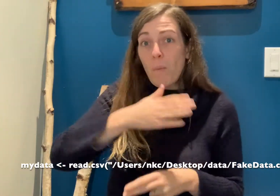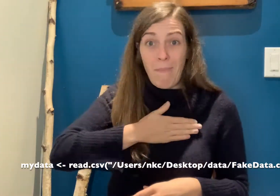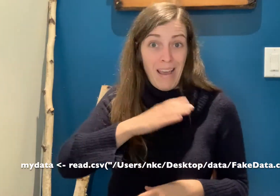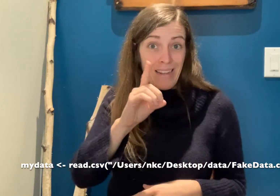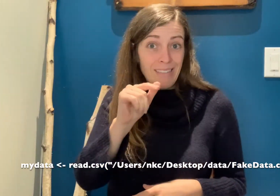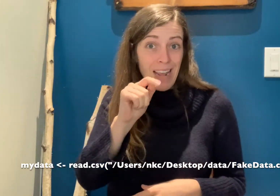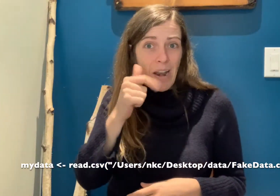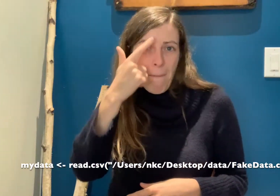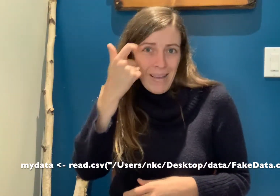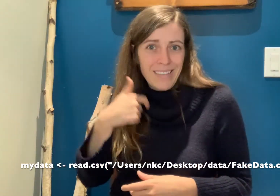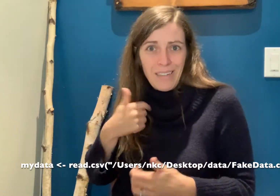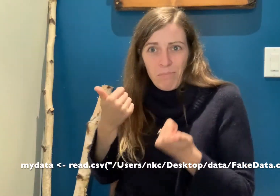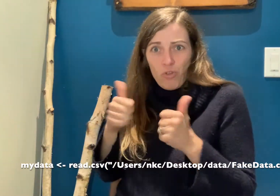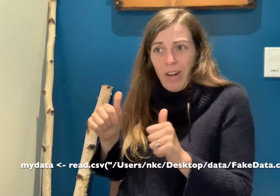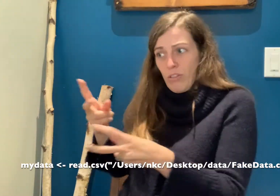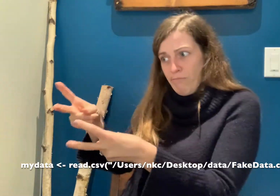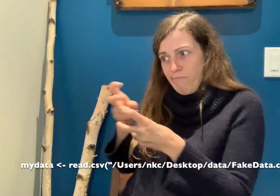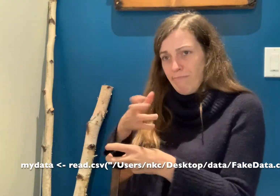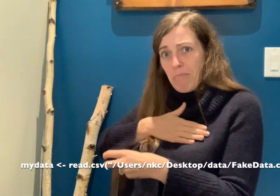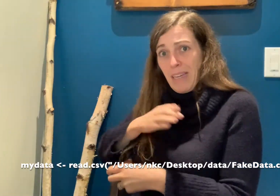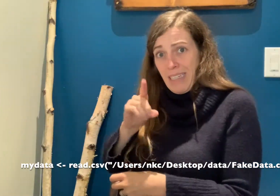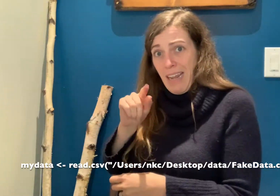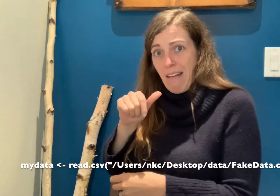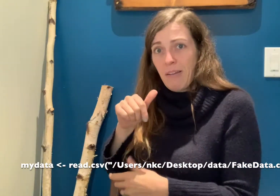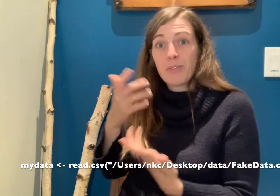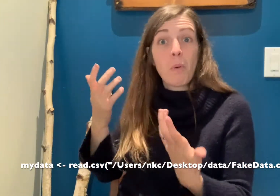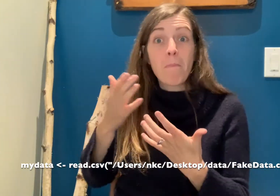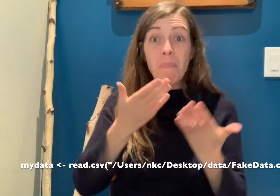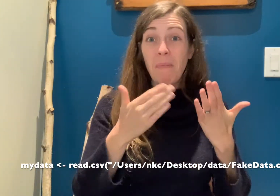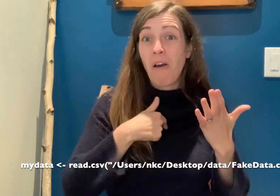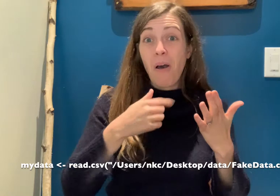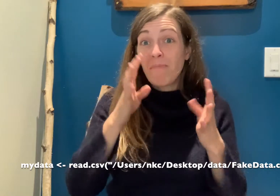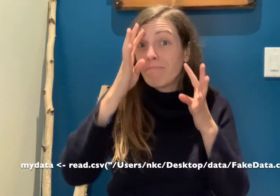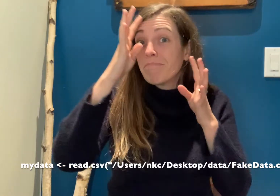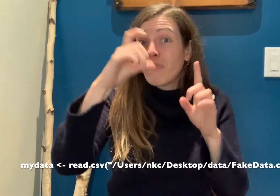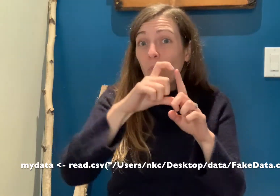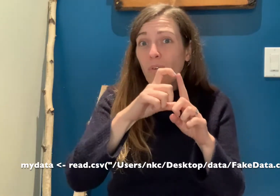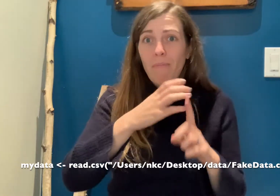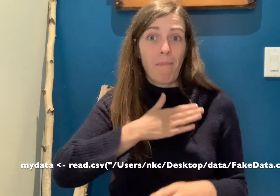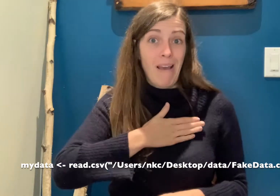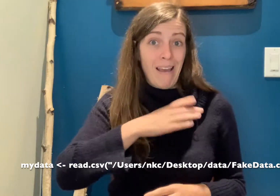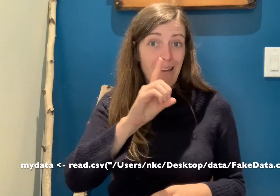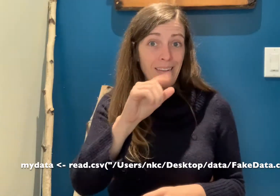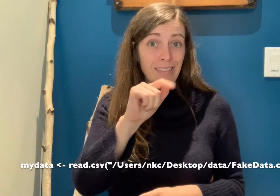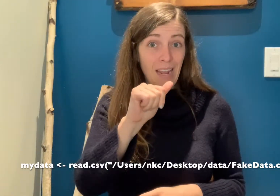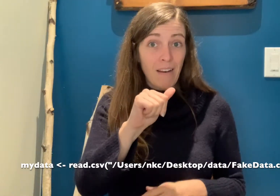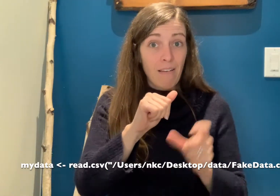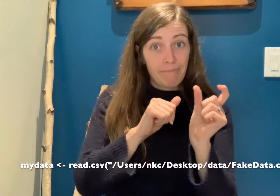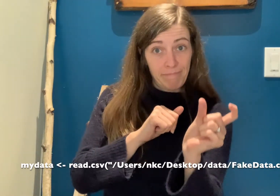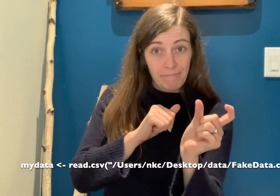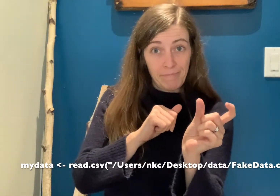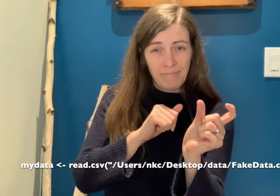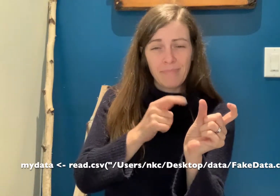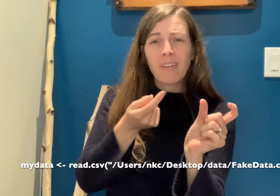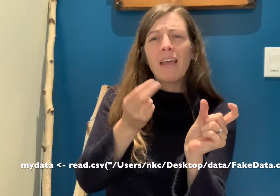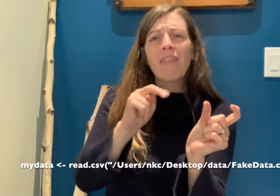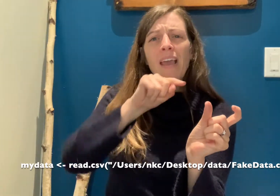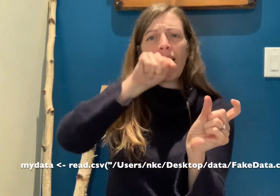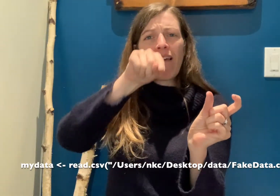now stands for something else. So I'm going to make this word, my data, stand for my data when I read it in. So I use that made